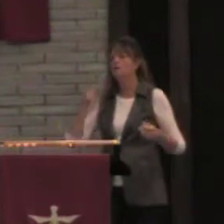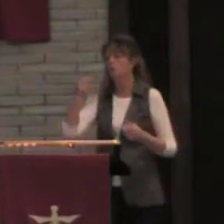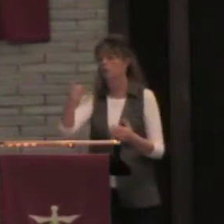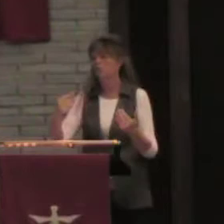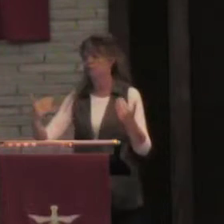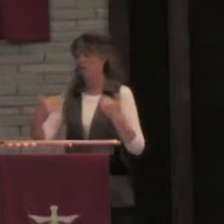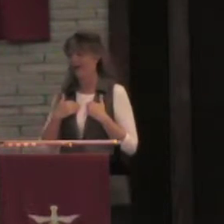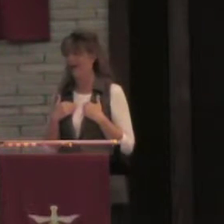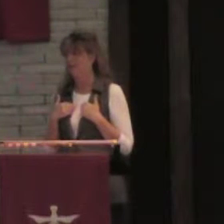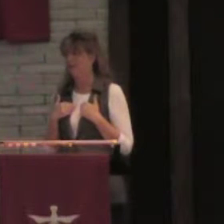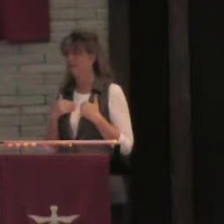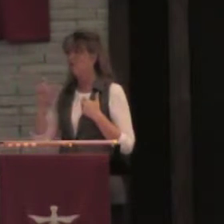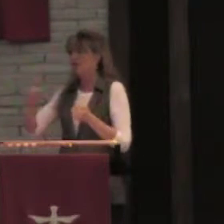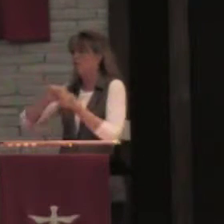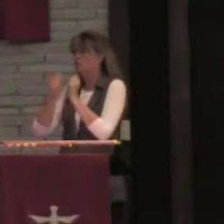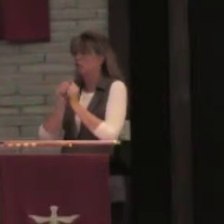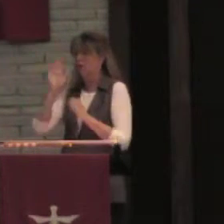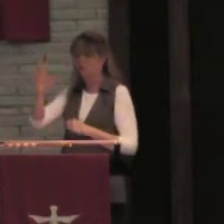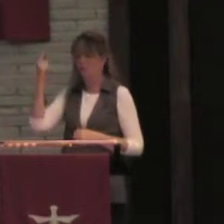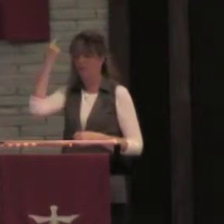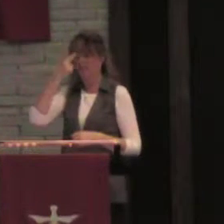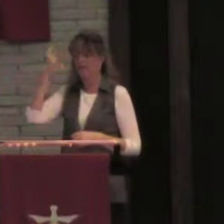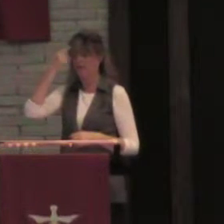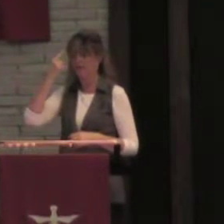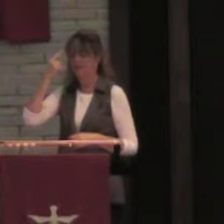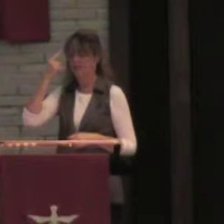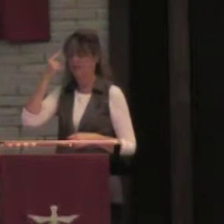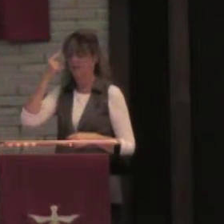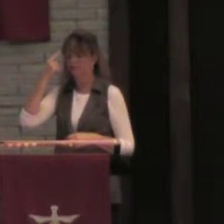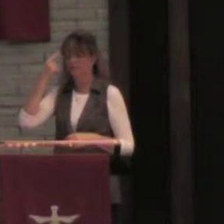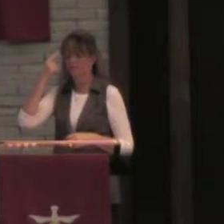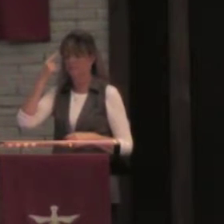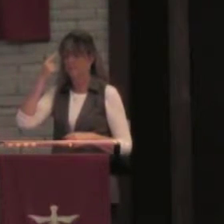He wants you to have it. But you have to change your thinking.